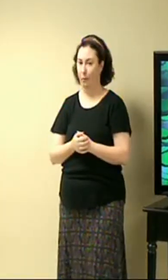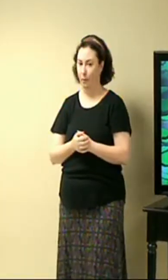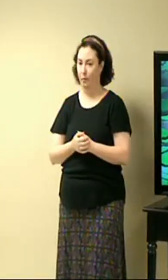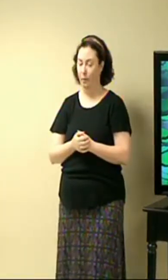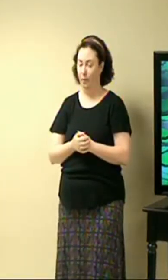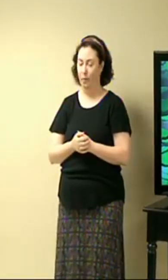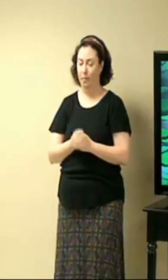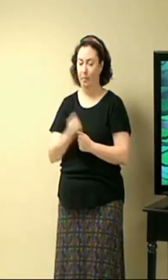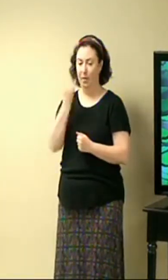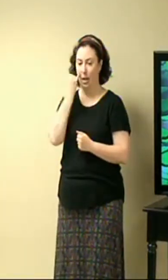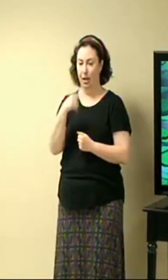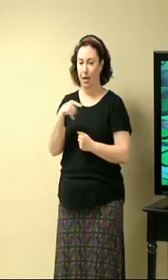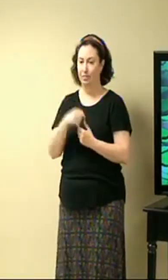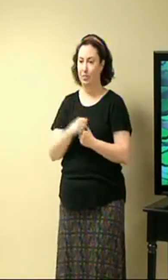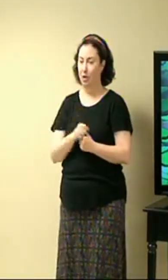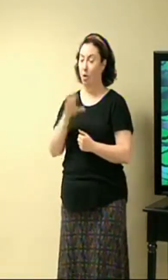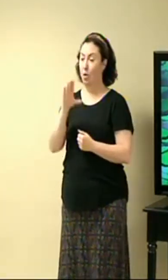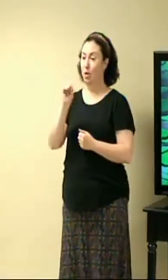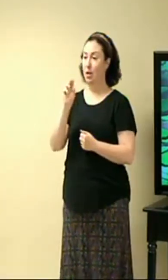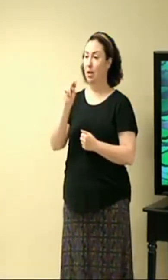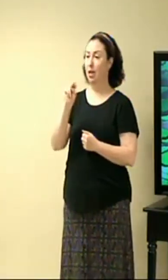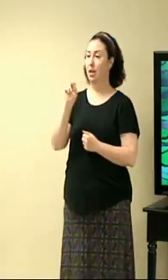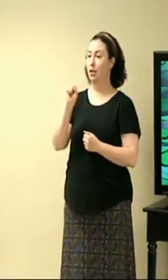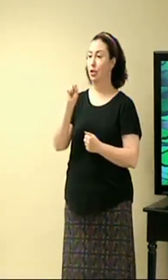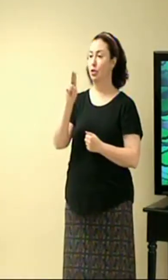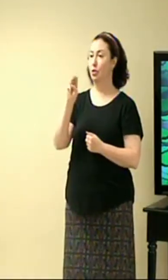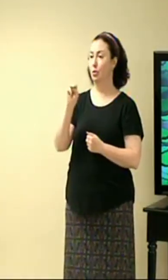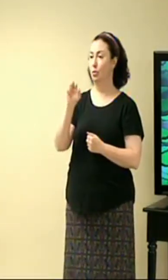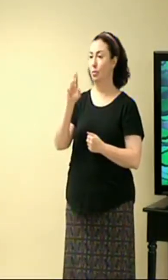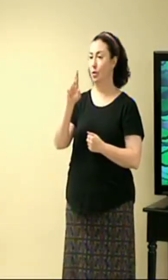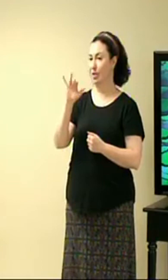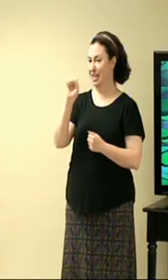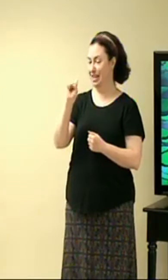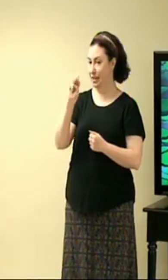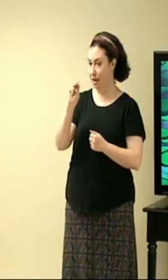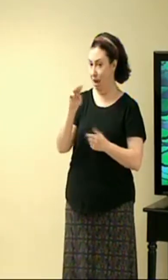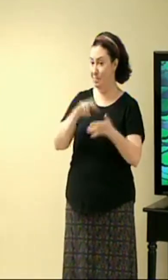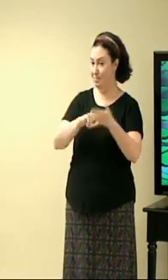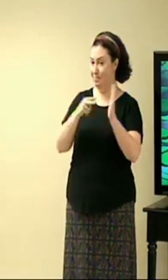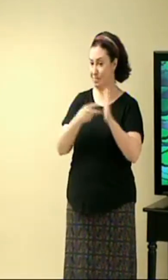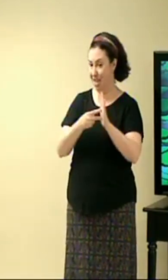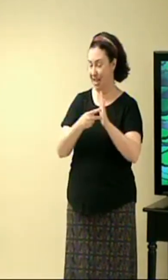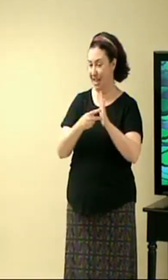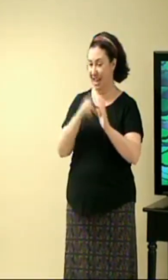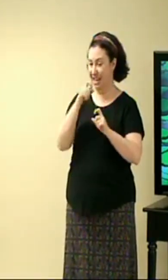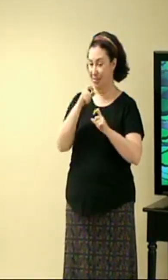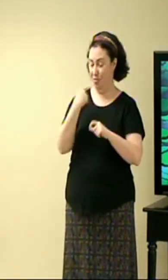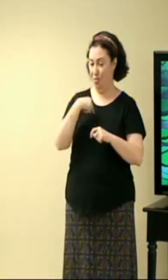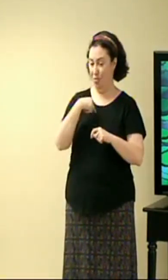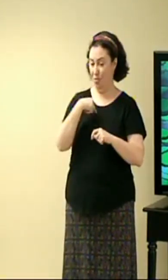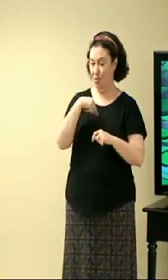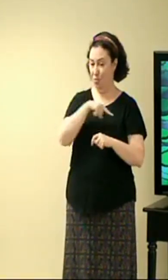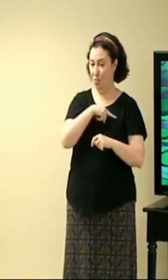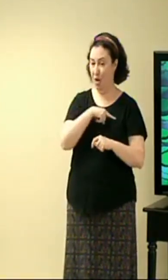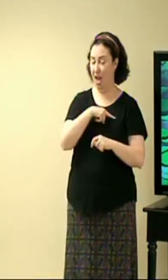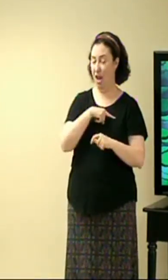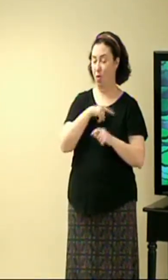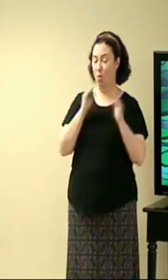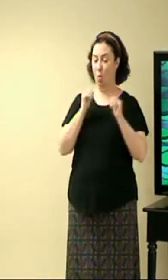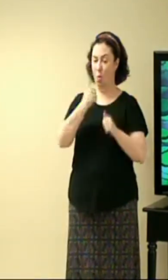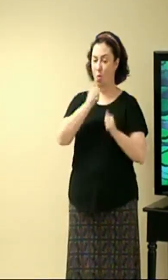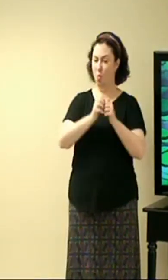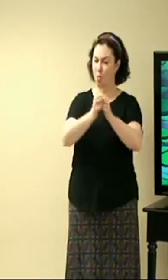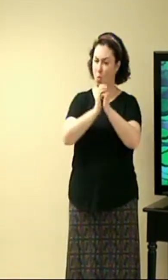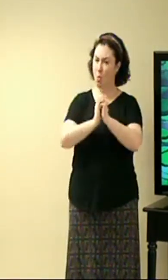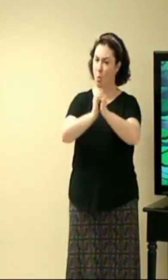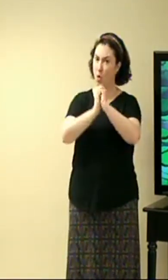waitress. Consumerism is the fact that rather than worshiping the God of the Bible, you and I worship the God of self. We live in a selfie world. We